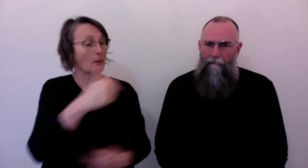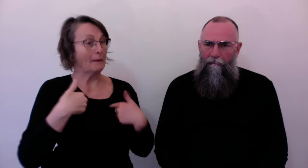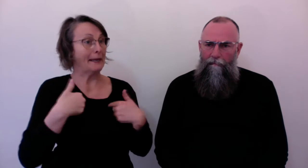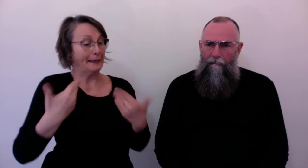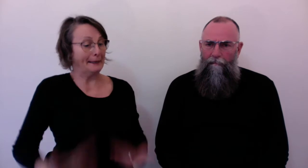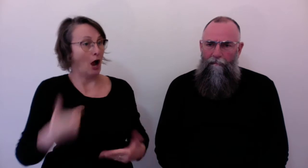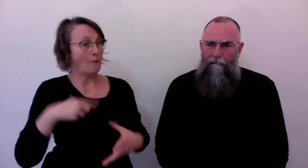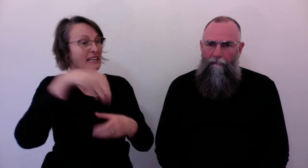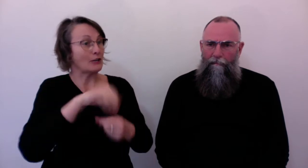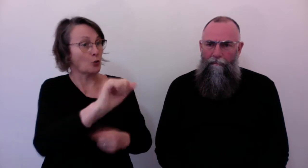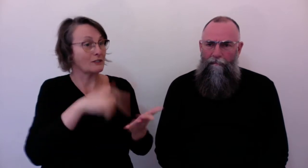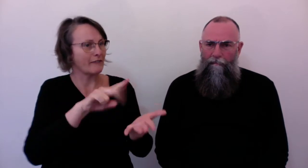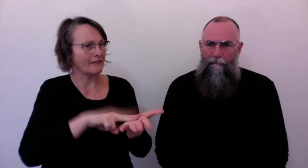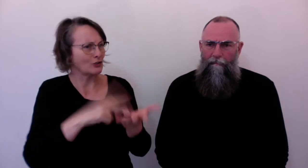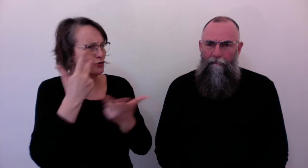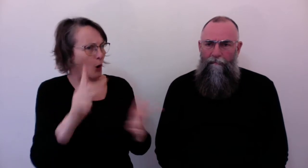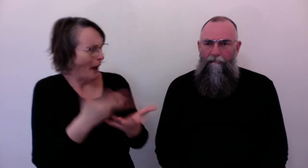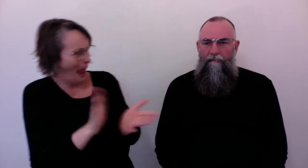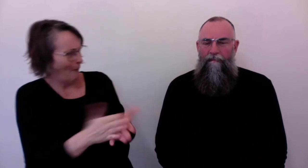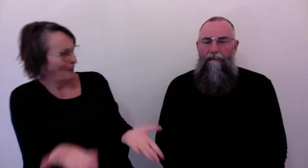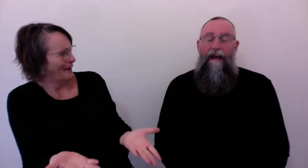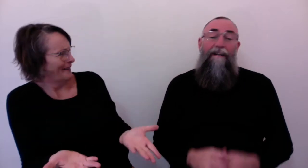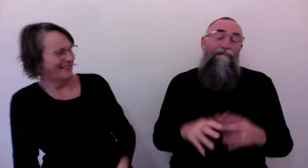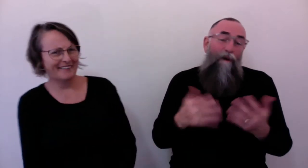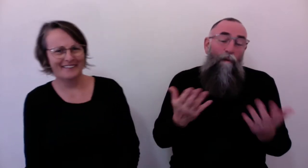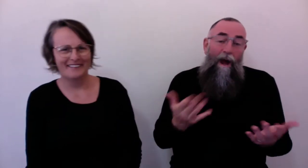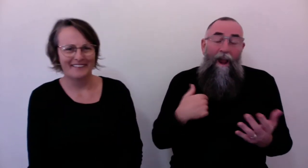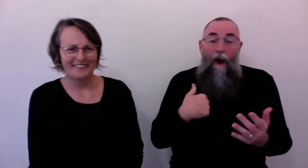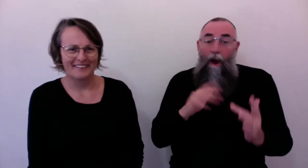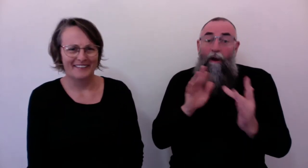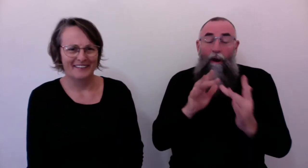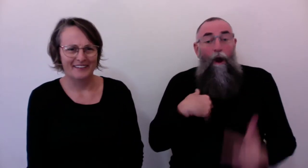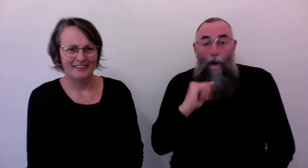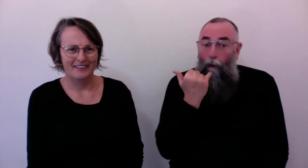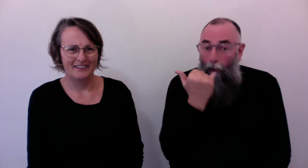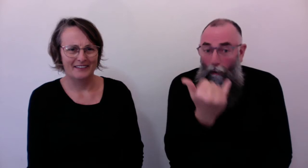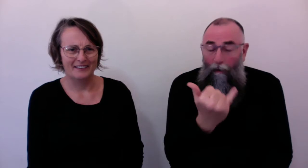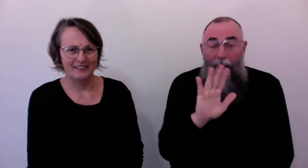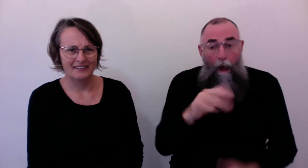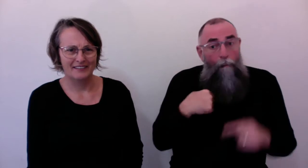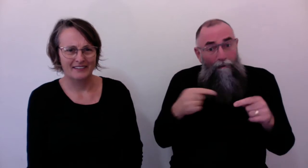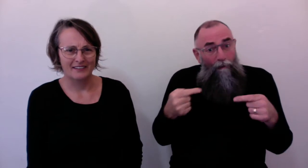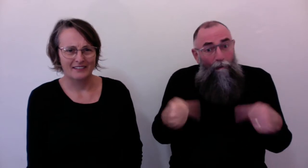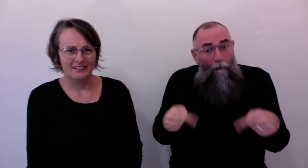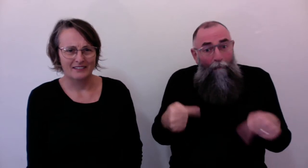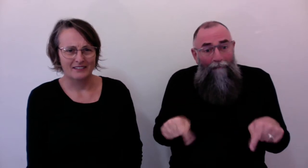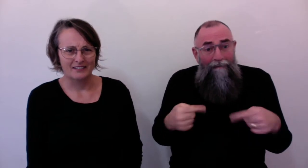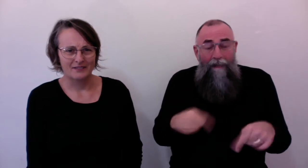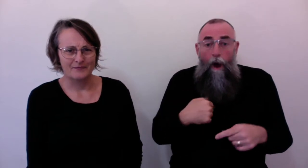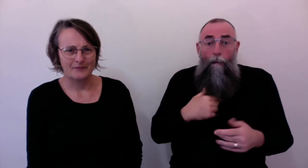into the show"? Tell me how that happens. So I called and I was very nervous. I literally was like, I'm